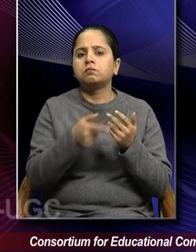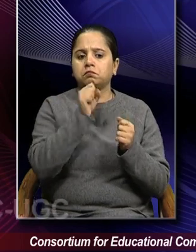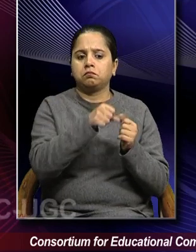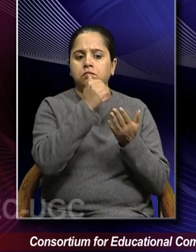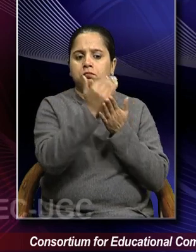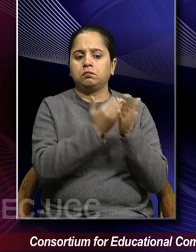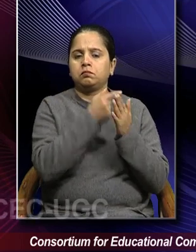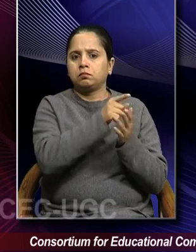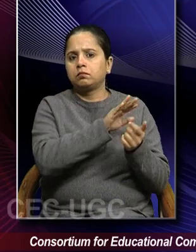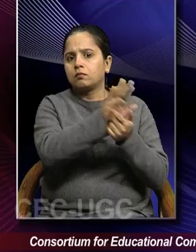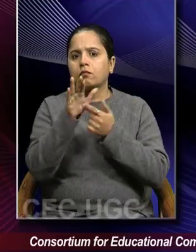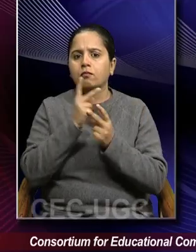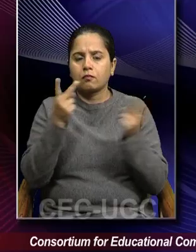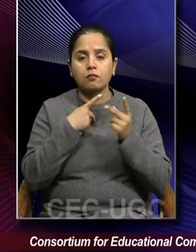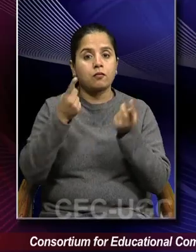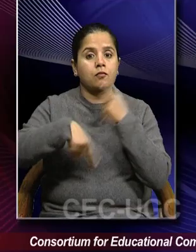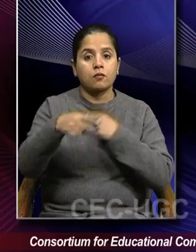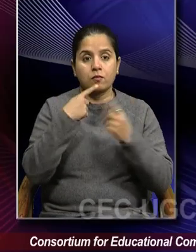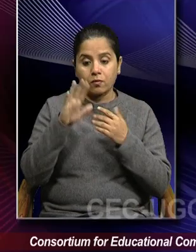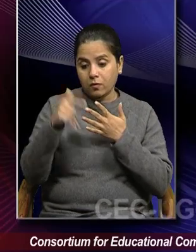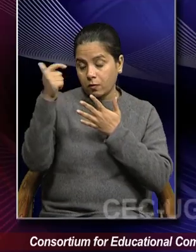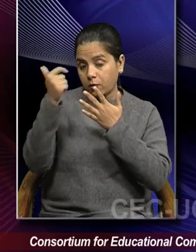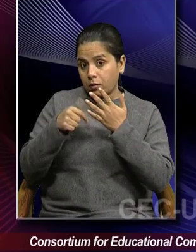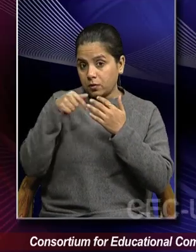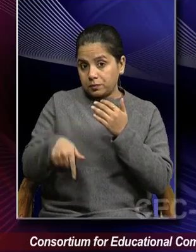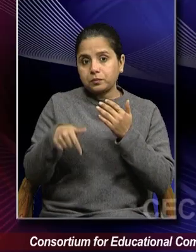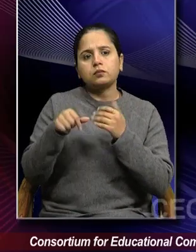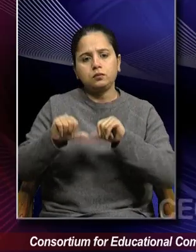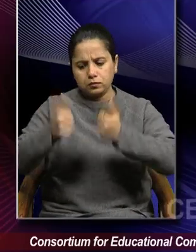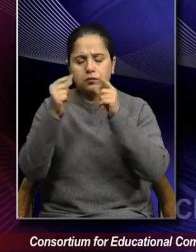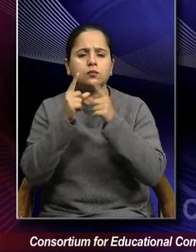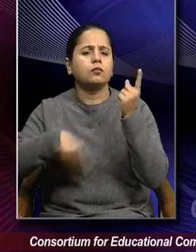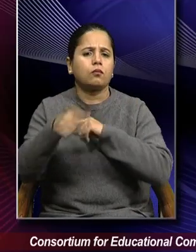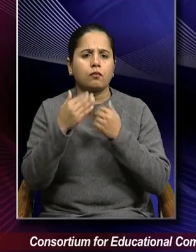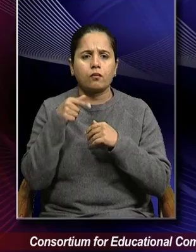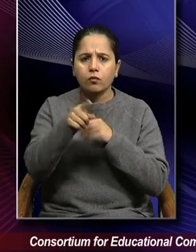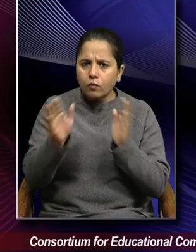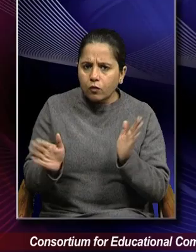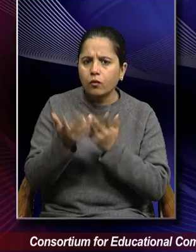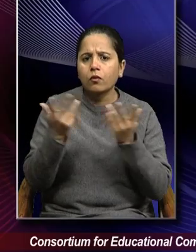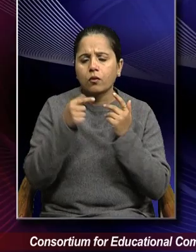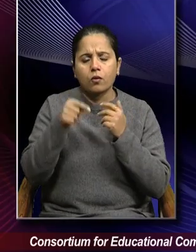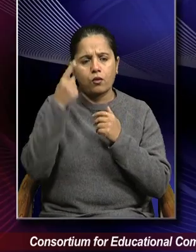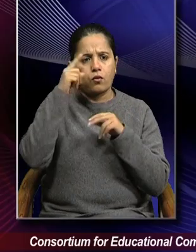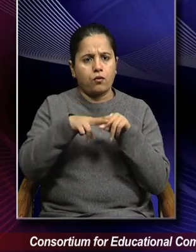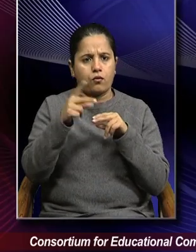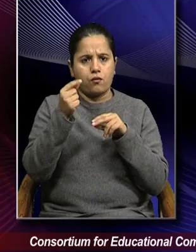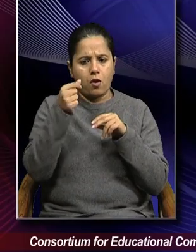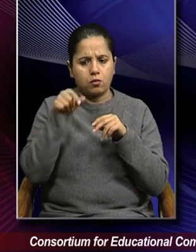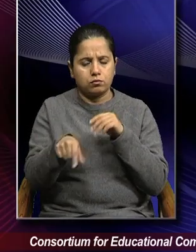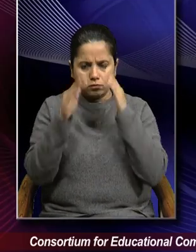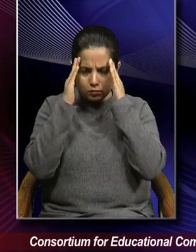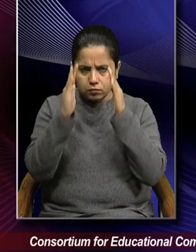features, and when we talk about the features are programmable, and it enables funds to be restricted